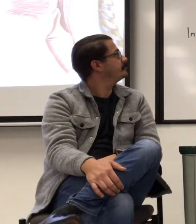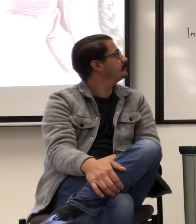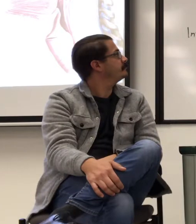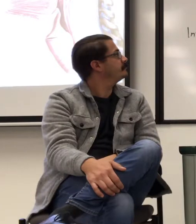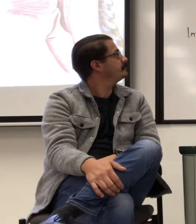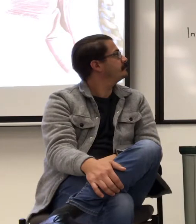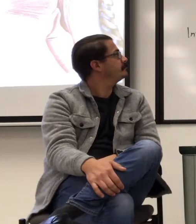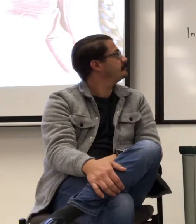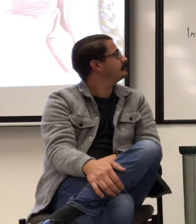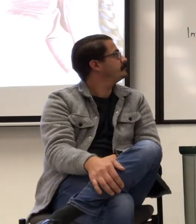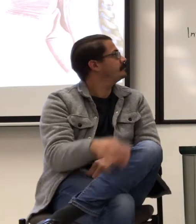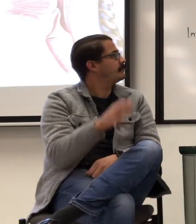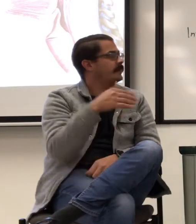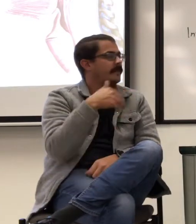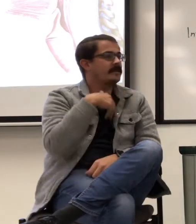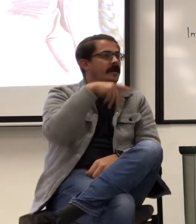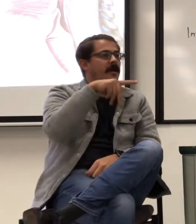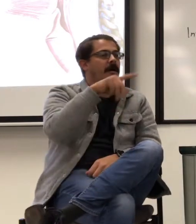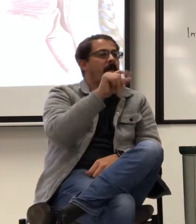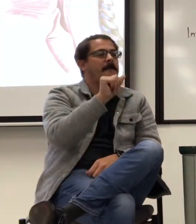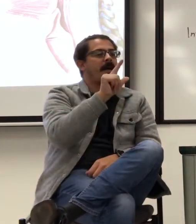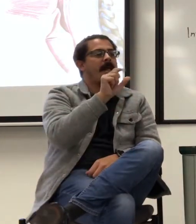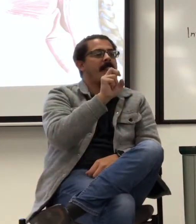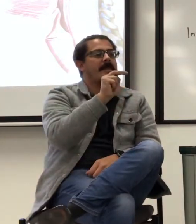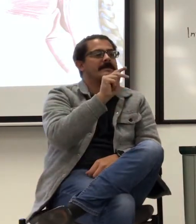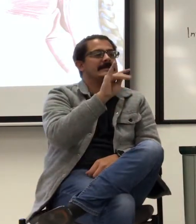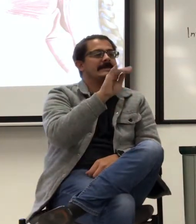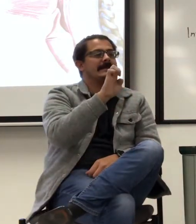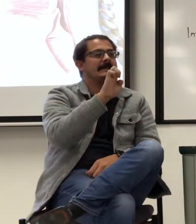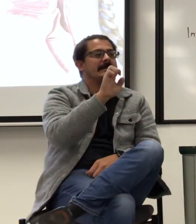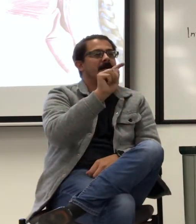That has the palatine tonsil in it.